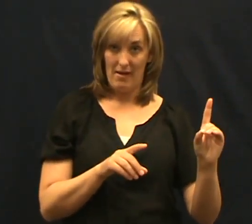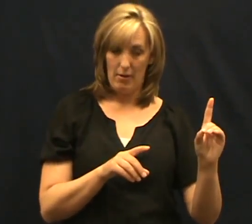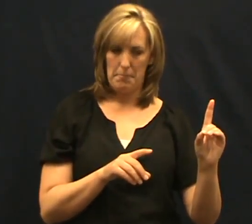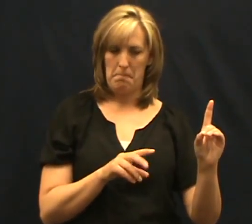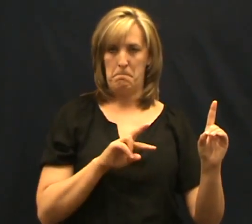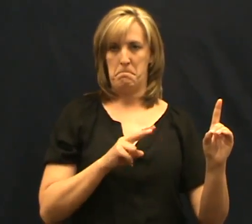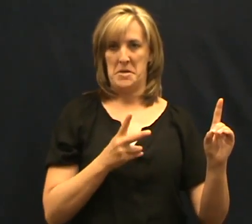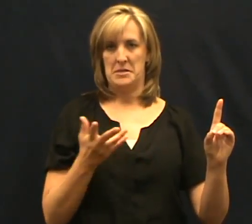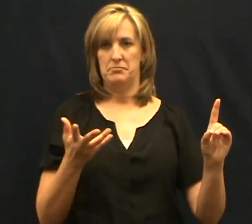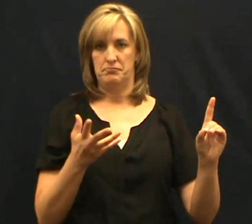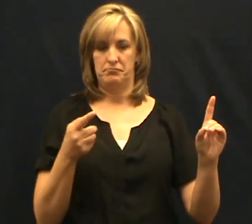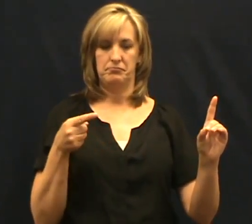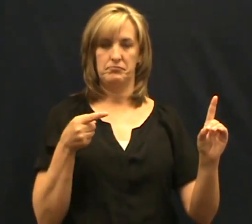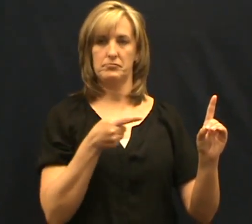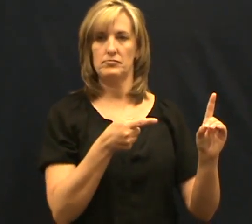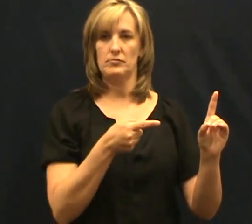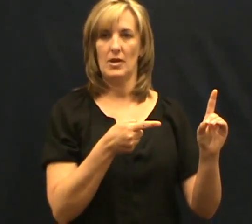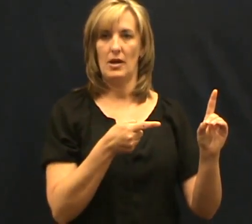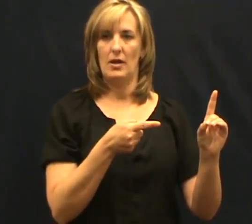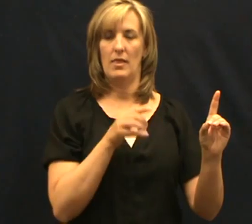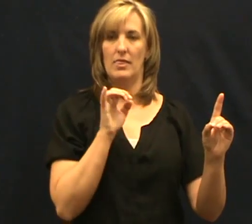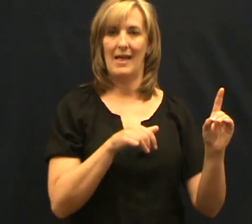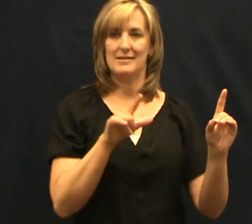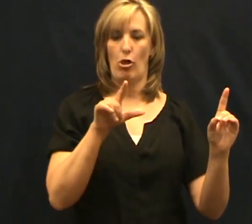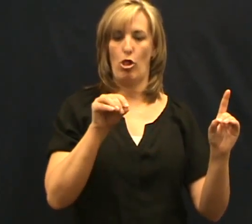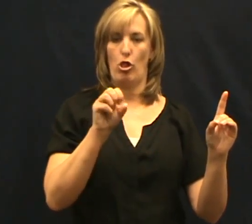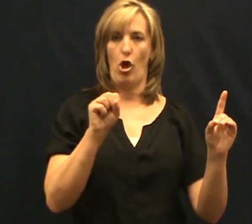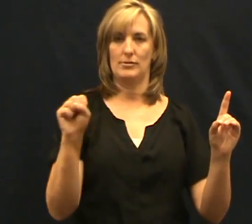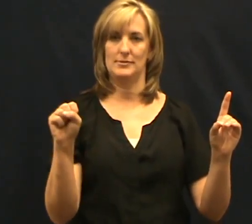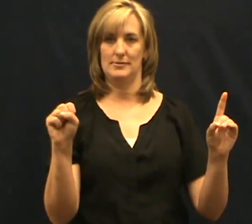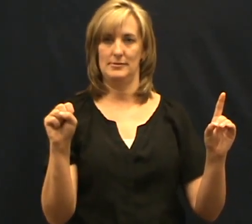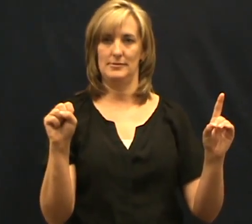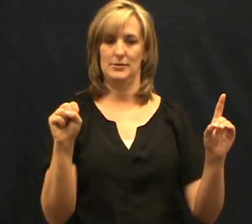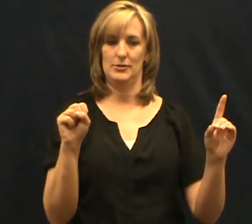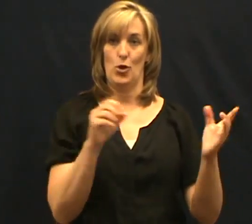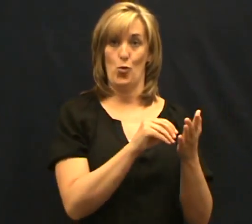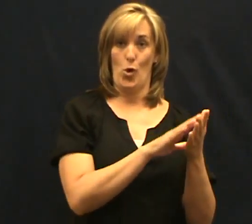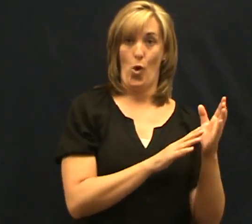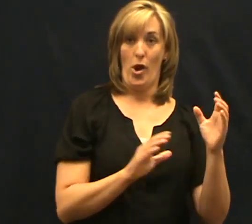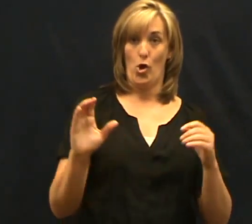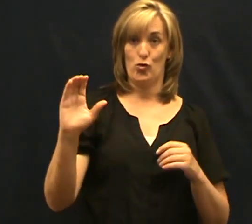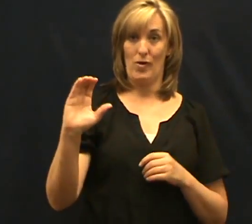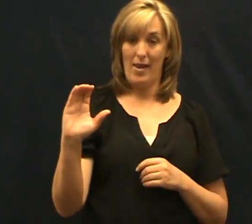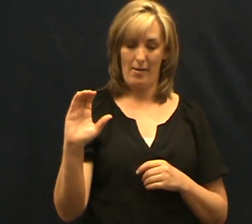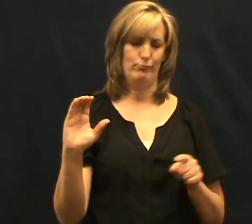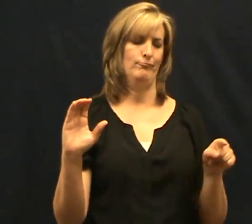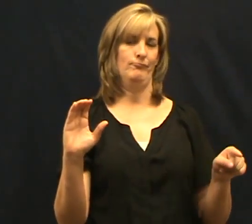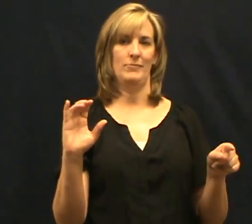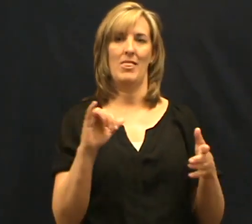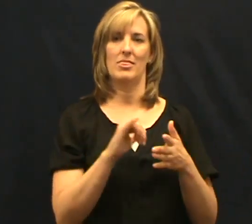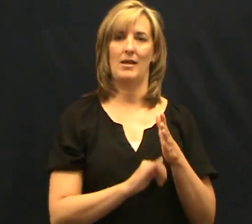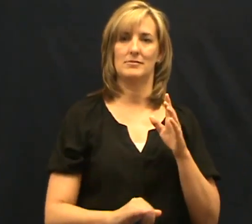up with your credits, that would be a net loss if you record that debit to retained earnings, because if you